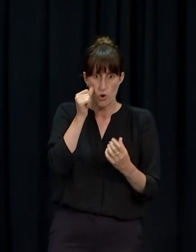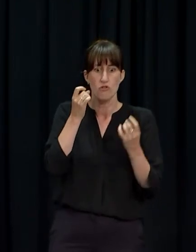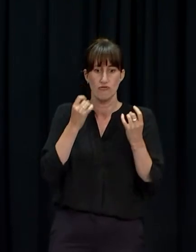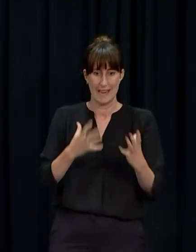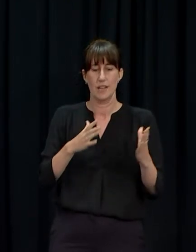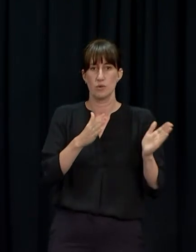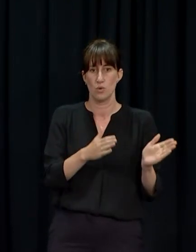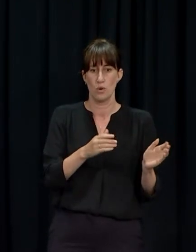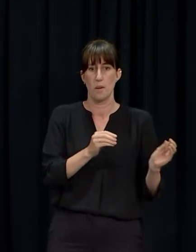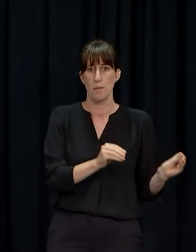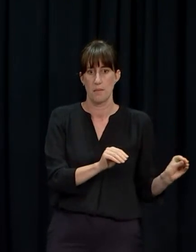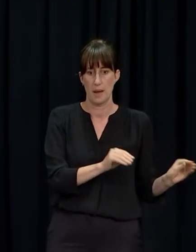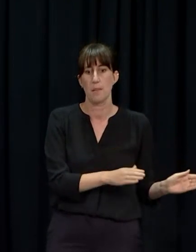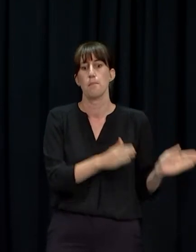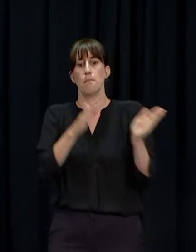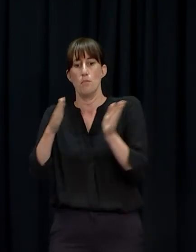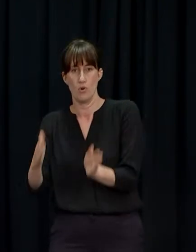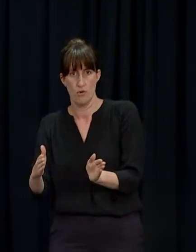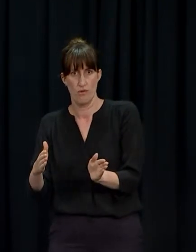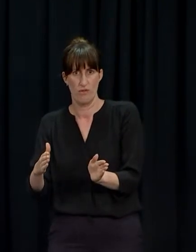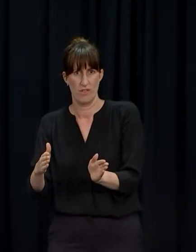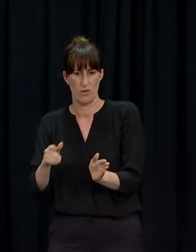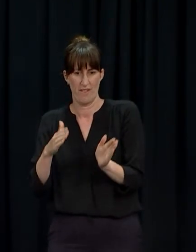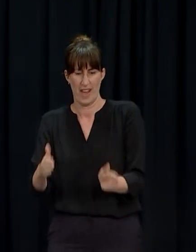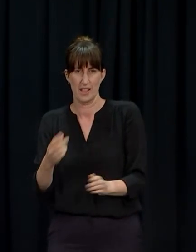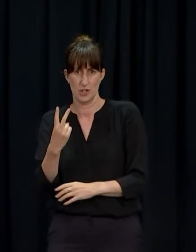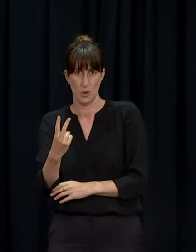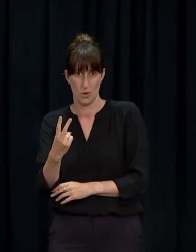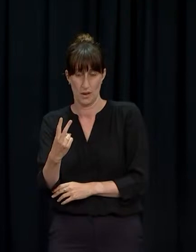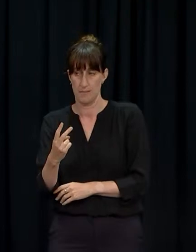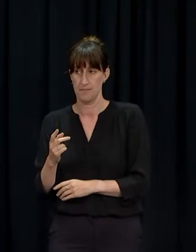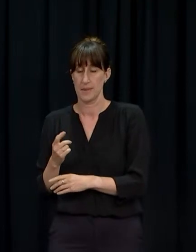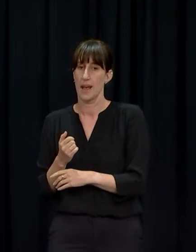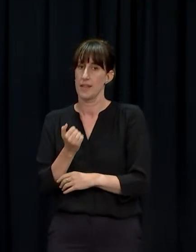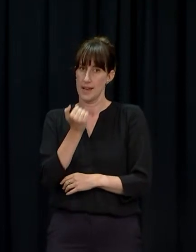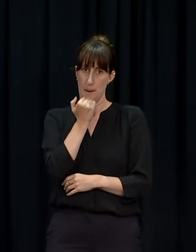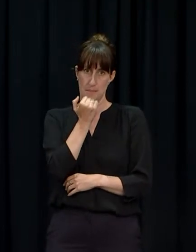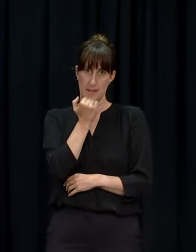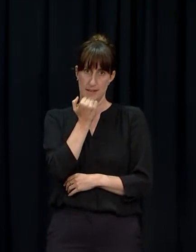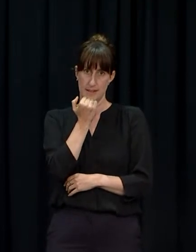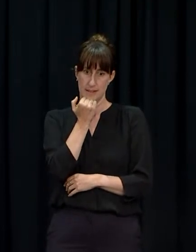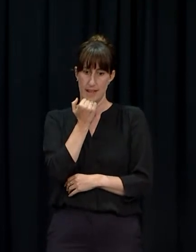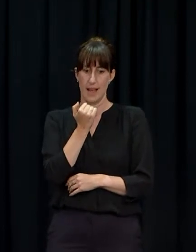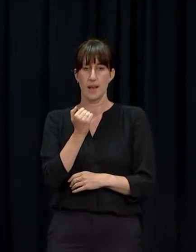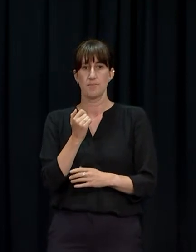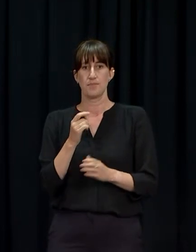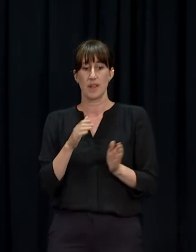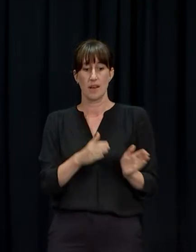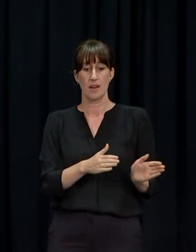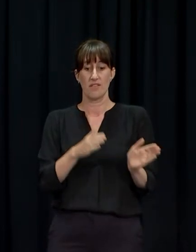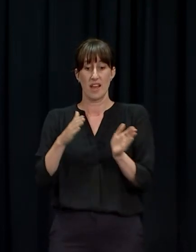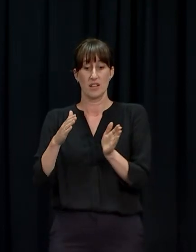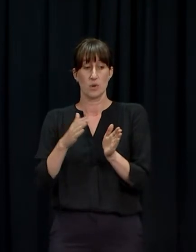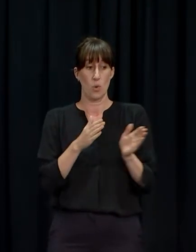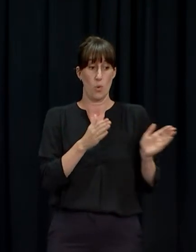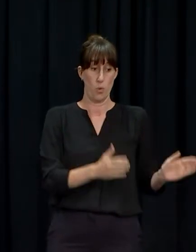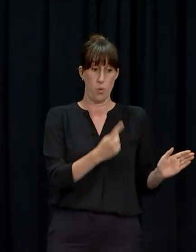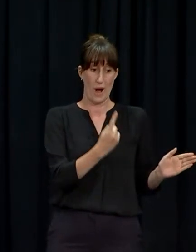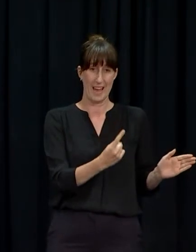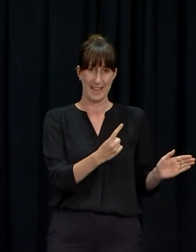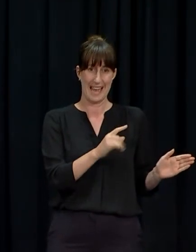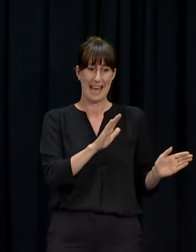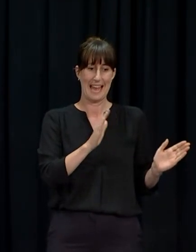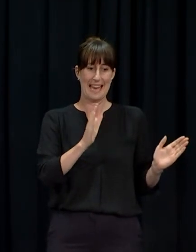the numbers, are there... The numbers are part of it, and the numbers are likely to be less than 1,000 a day for moving between phase 1 and